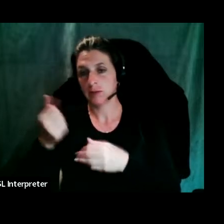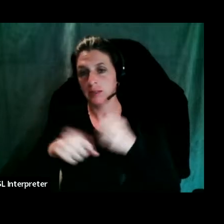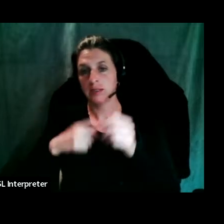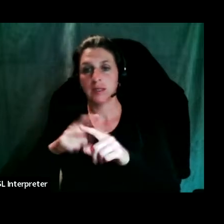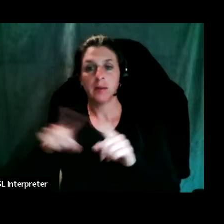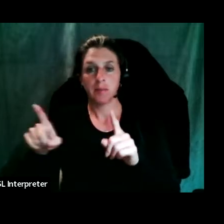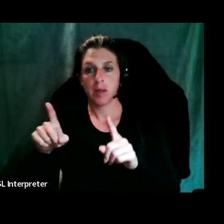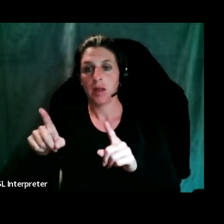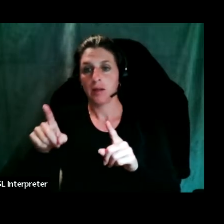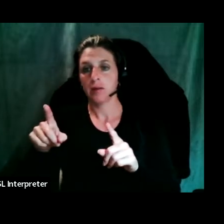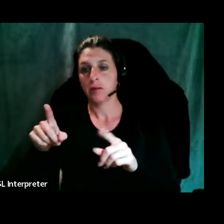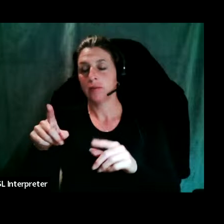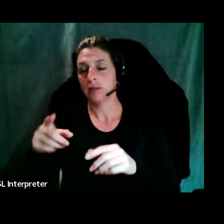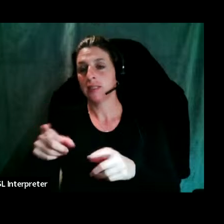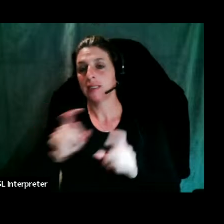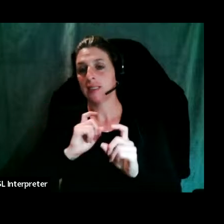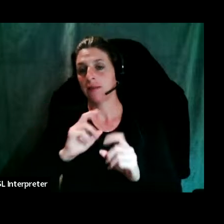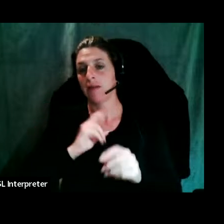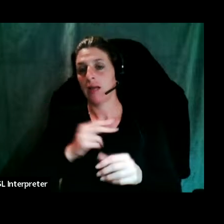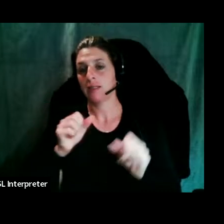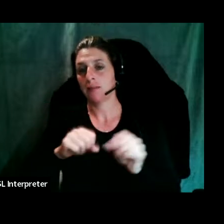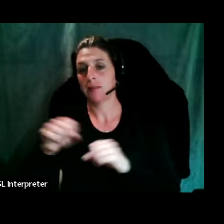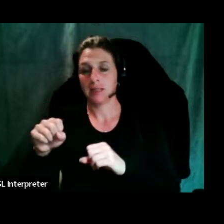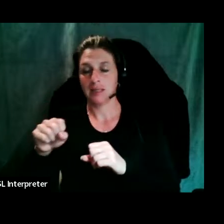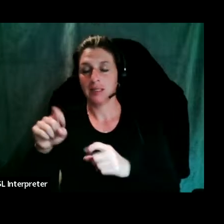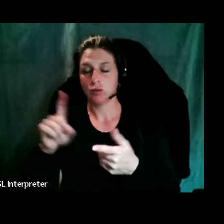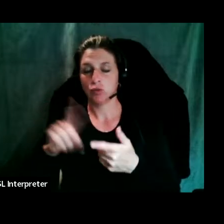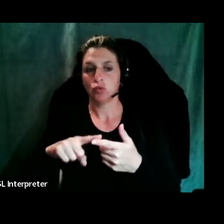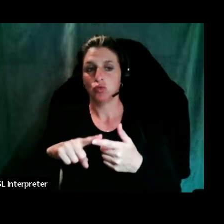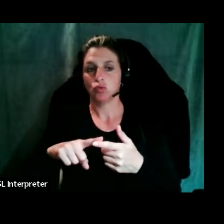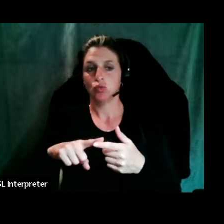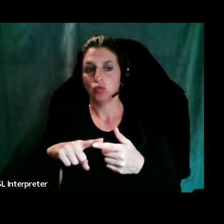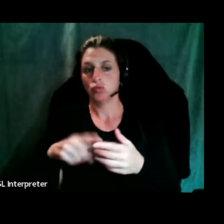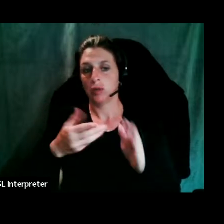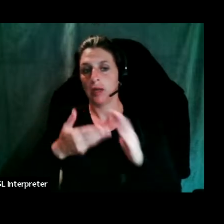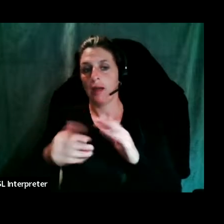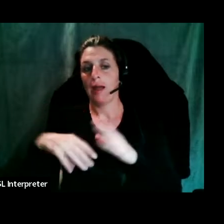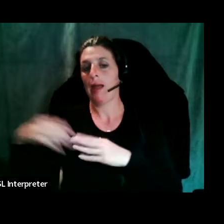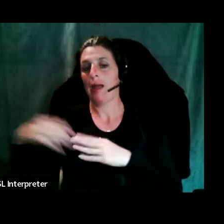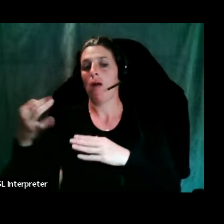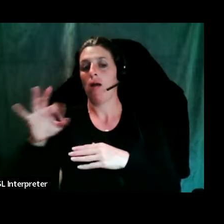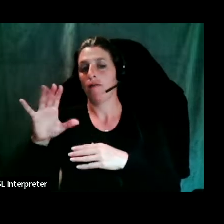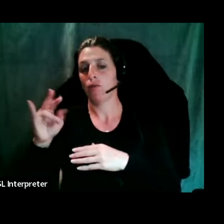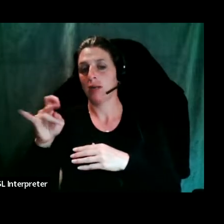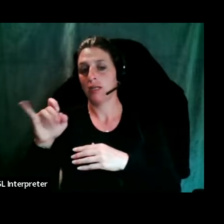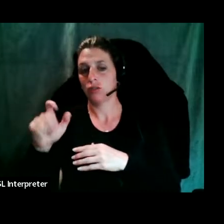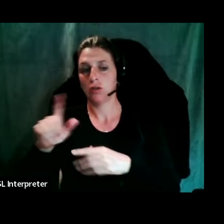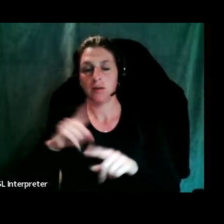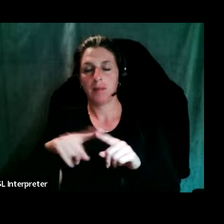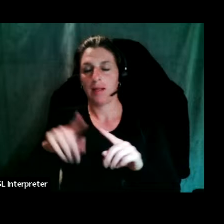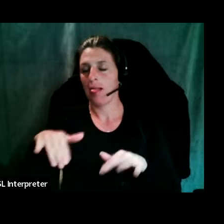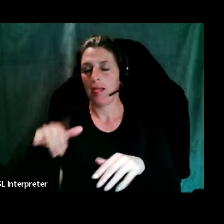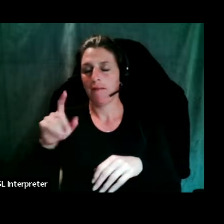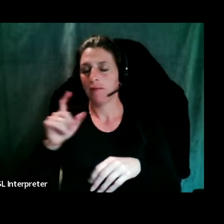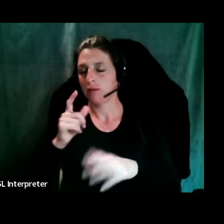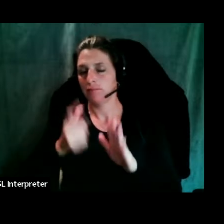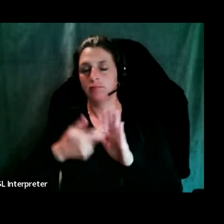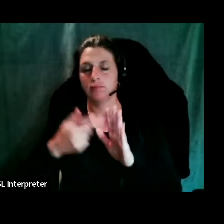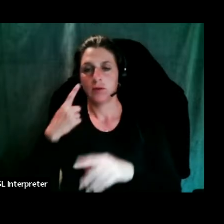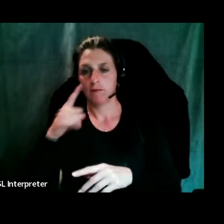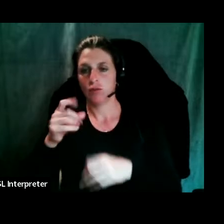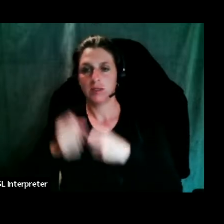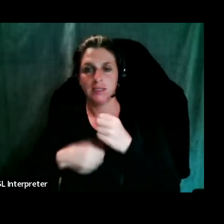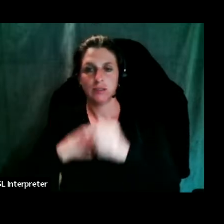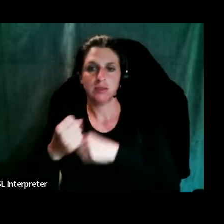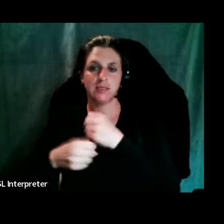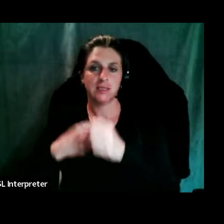of credential. Thank you. But we have not utilized that for years and years, to my understanding. Understandable. I think we just